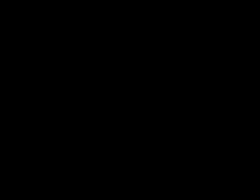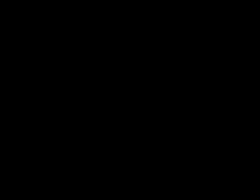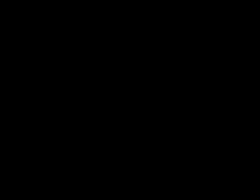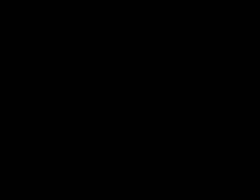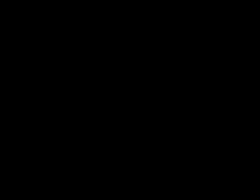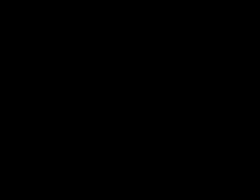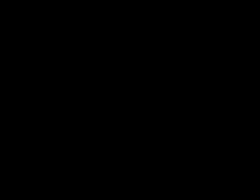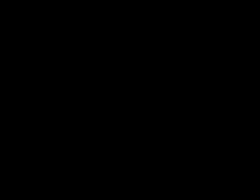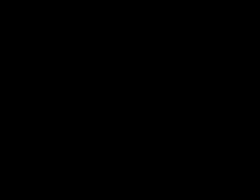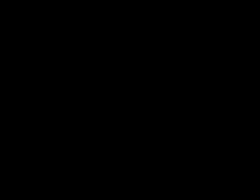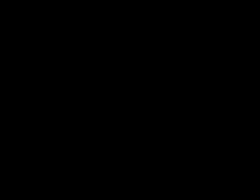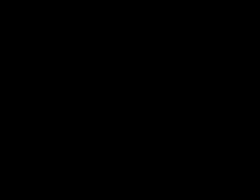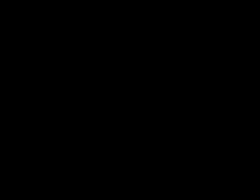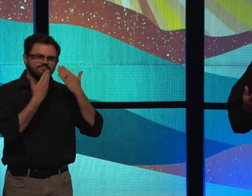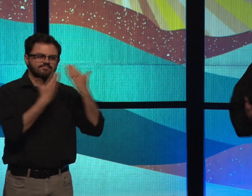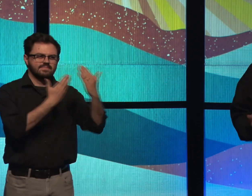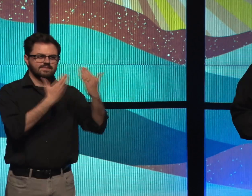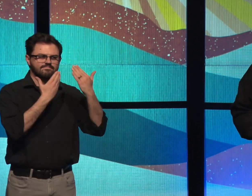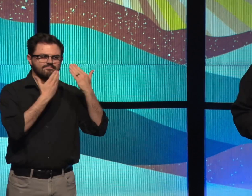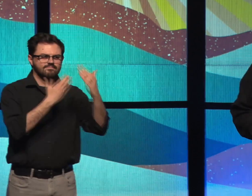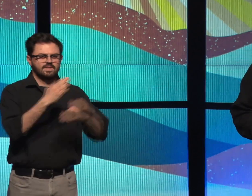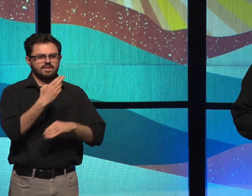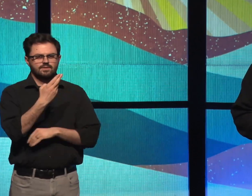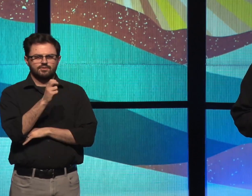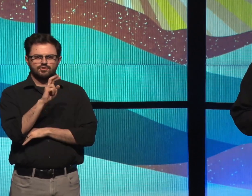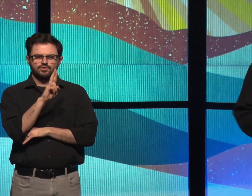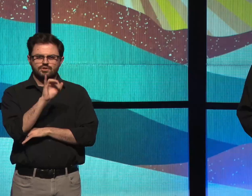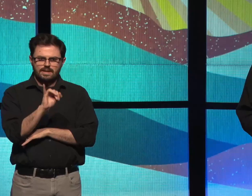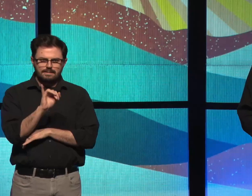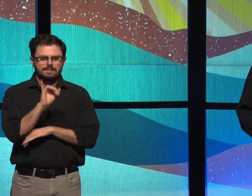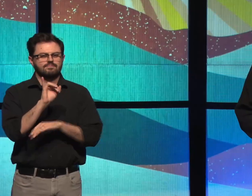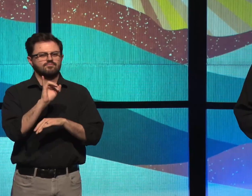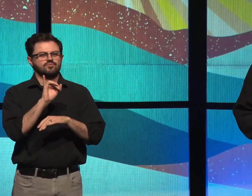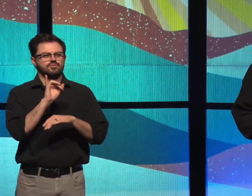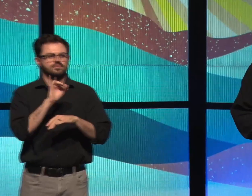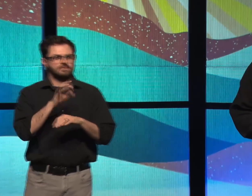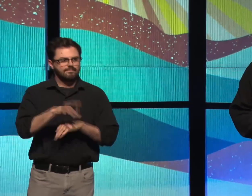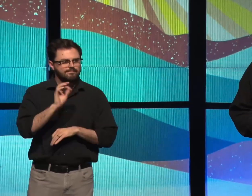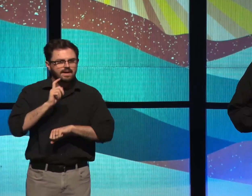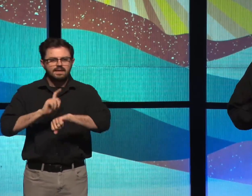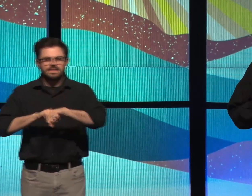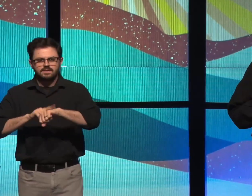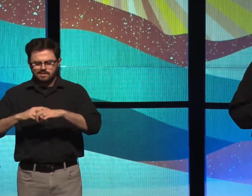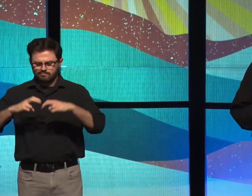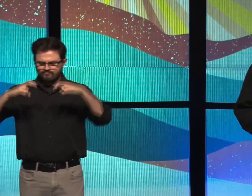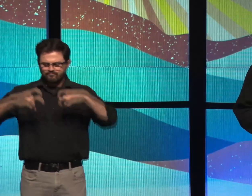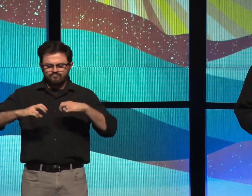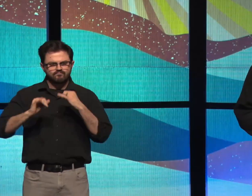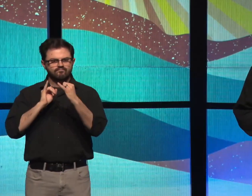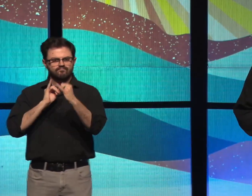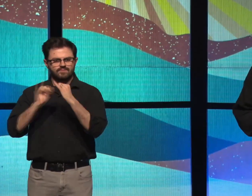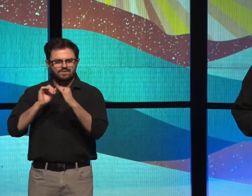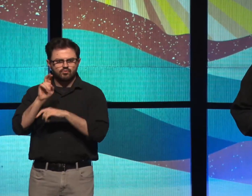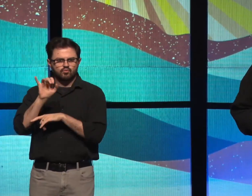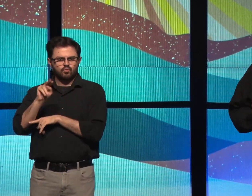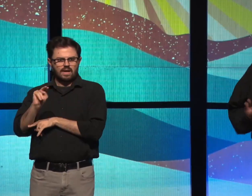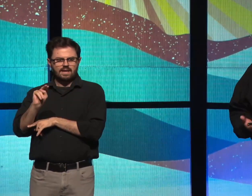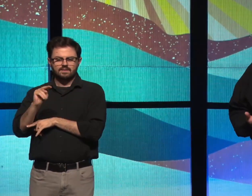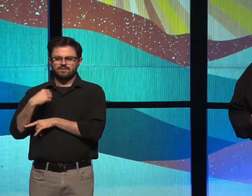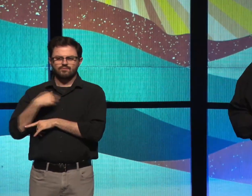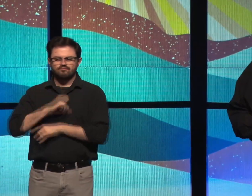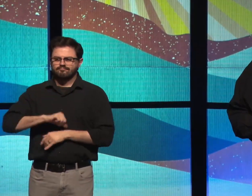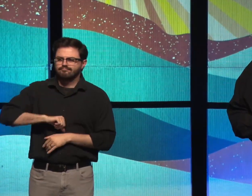We are so appreciative of Cherry and taking the time to sit down with Ryan, and we are really proud to partner